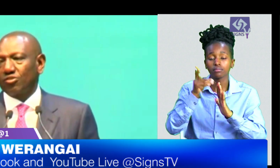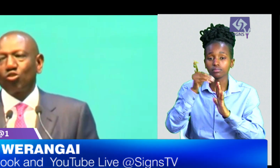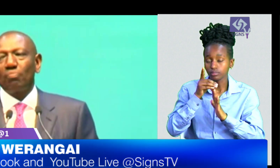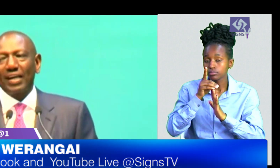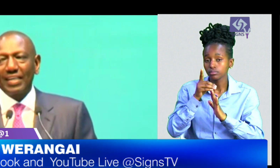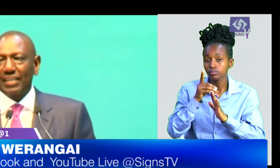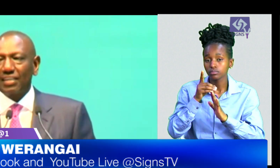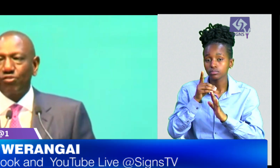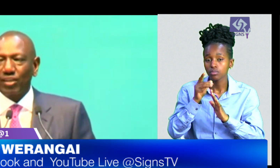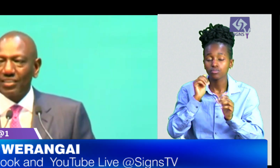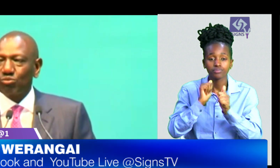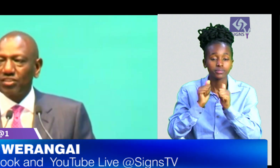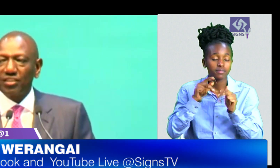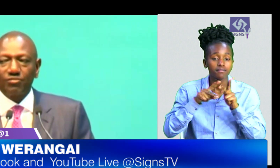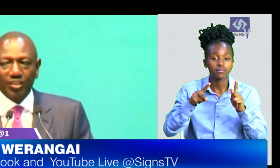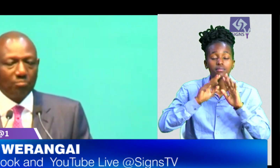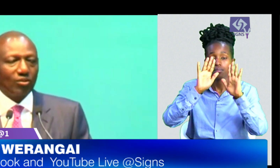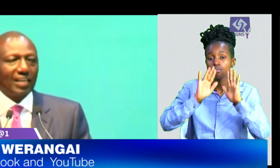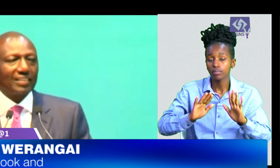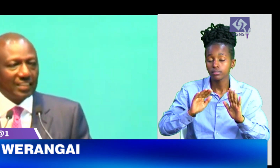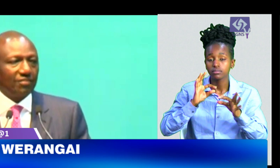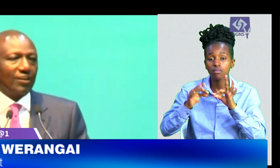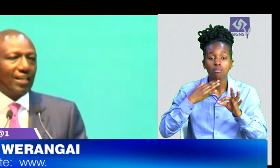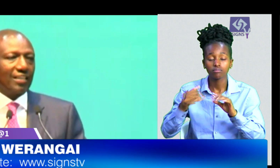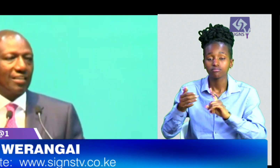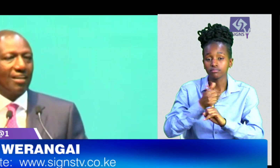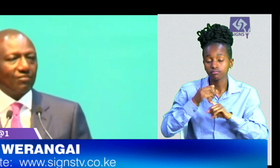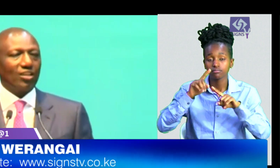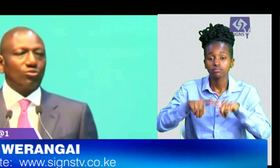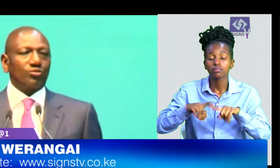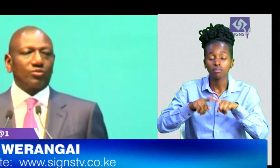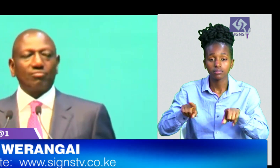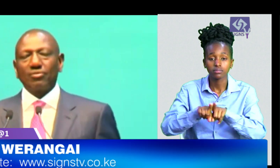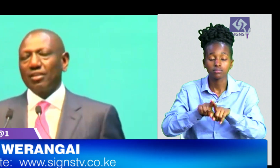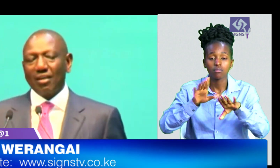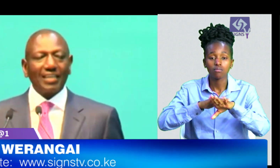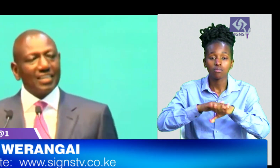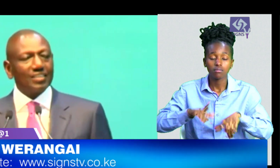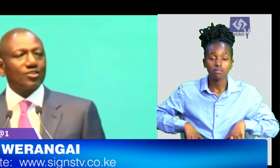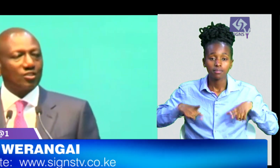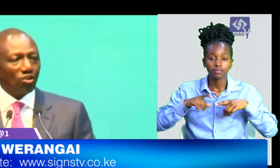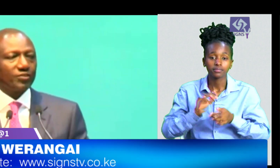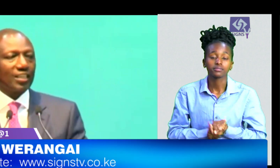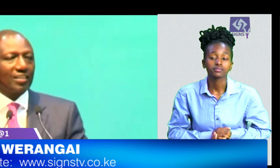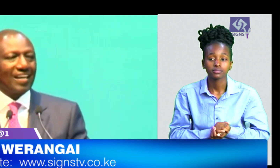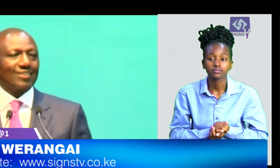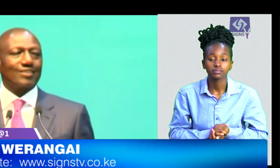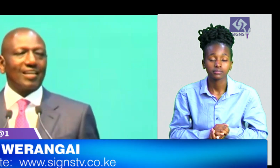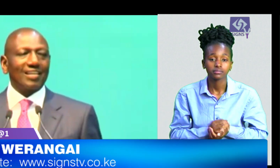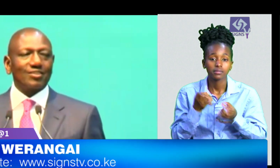so badly needed for us to achieve stable and dignified livelihoods, and is often cast as